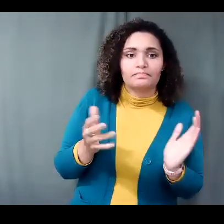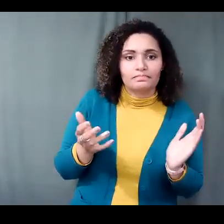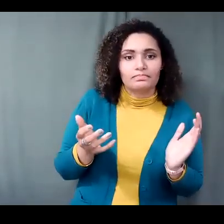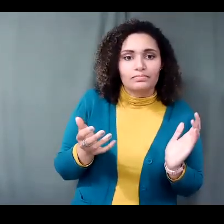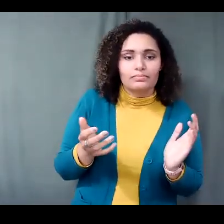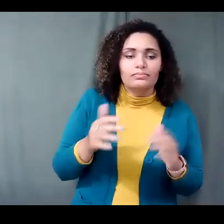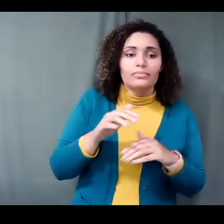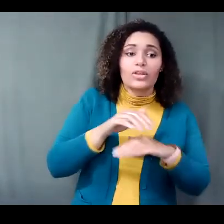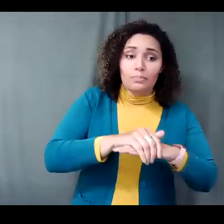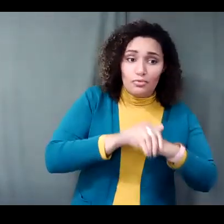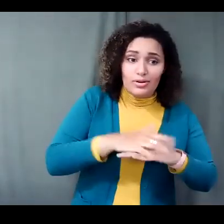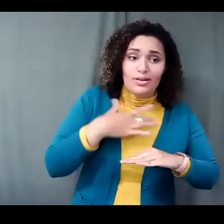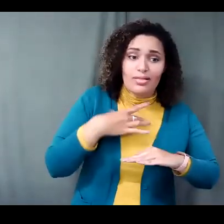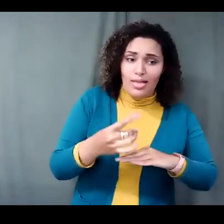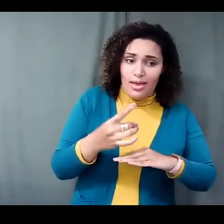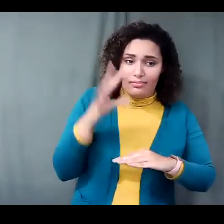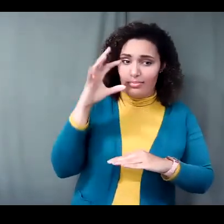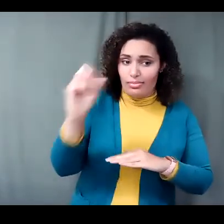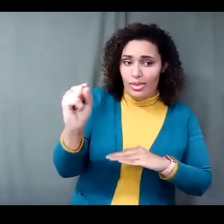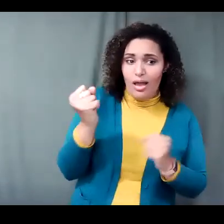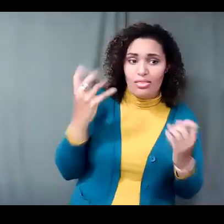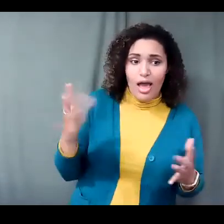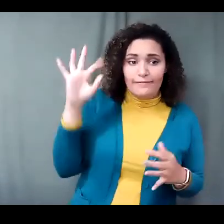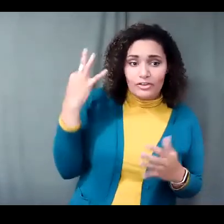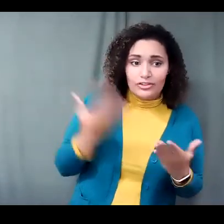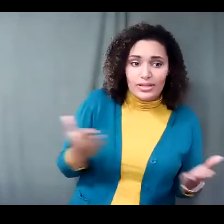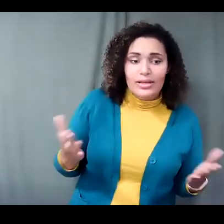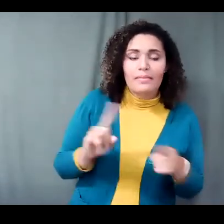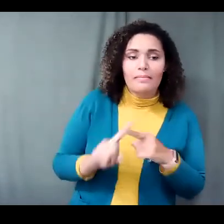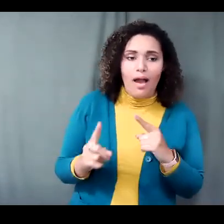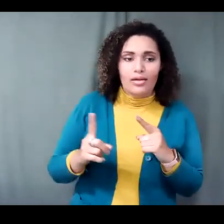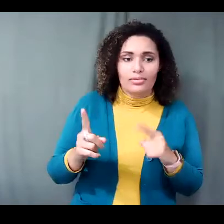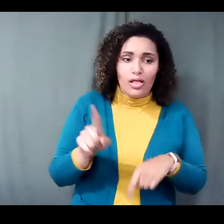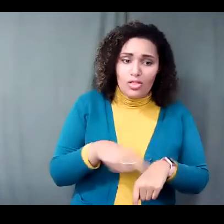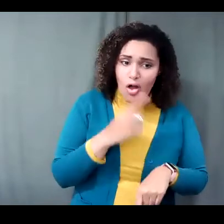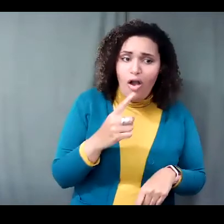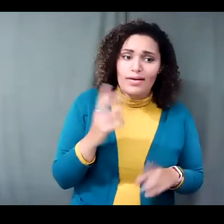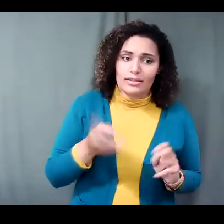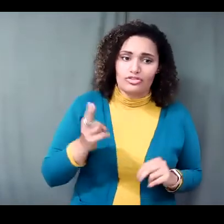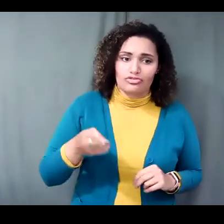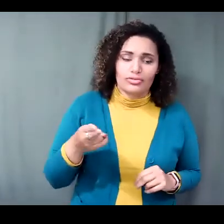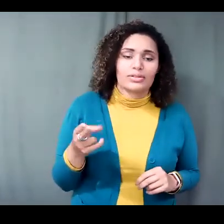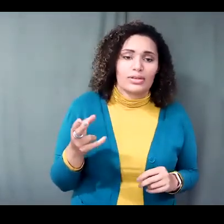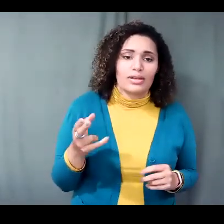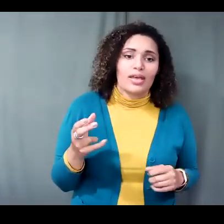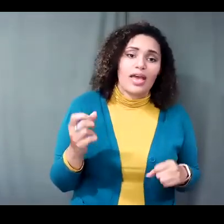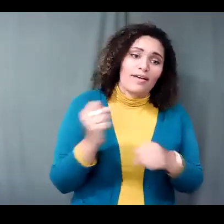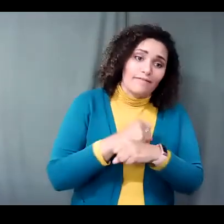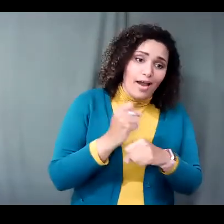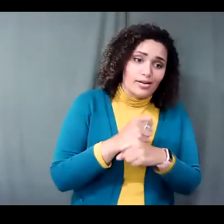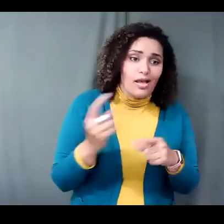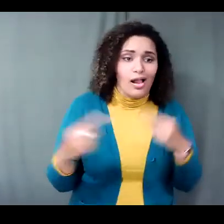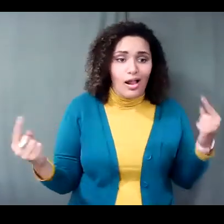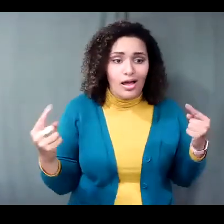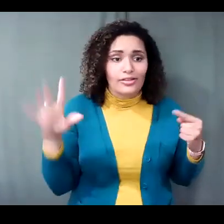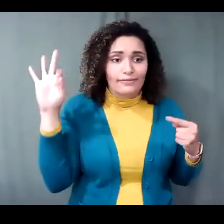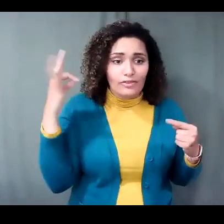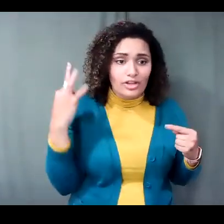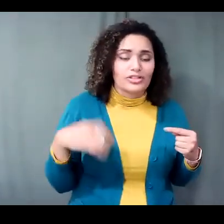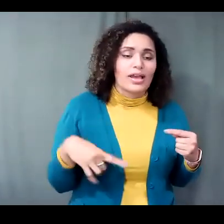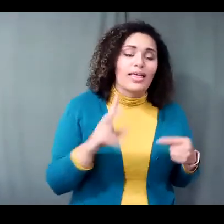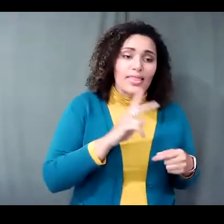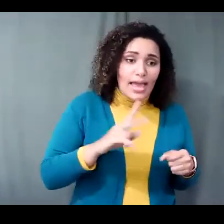the British like a lot of French things, but they also have a long history of while fighting with the French. Basically, you know, the